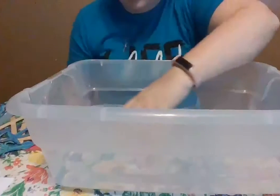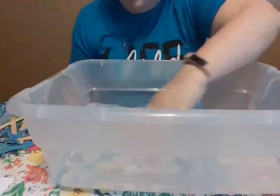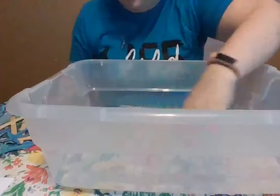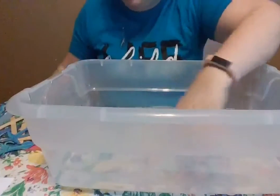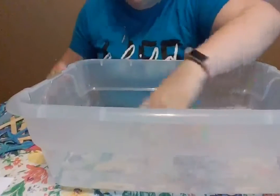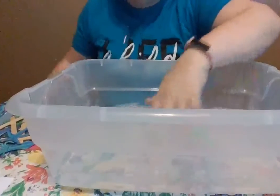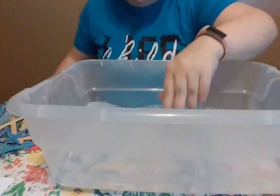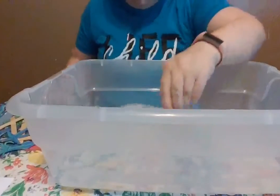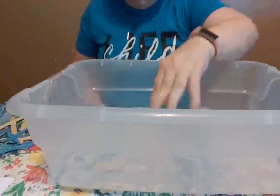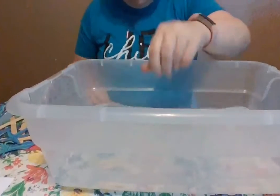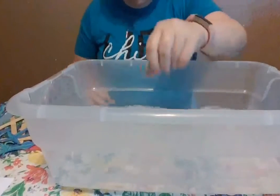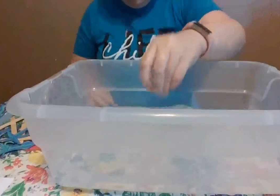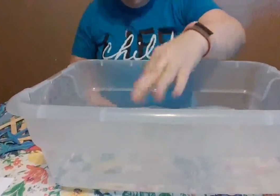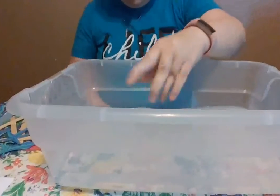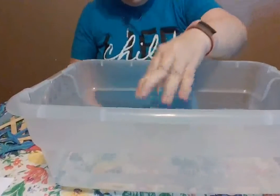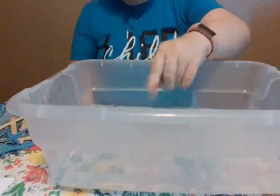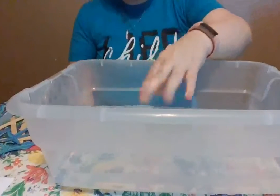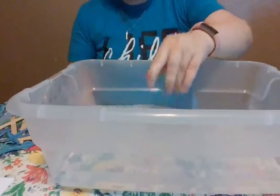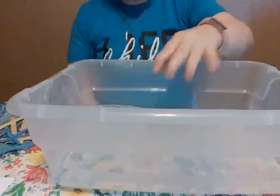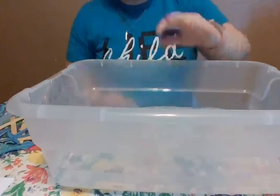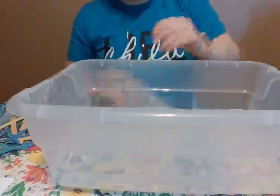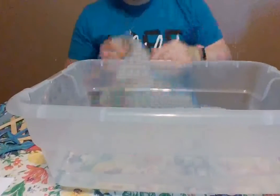be fun. So,